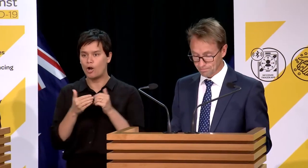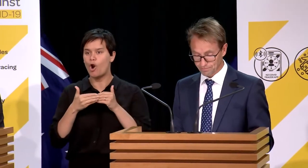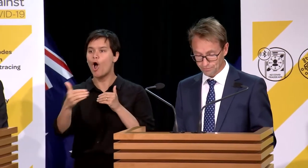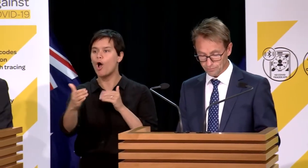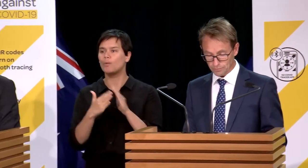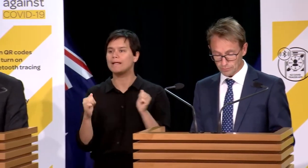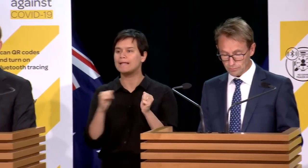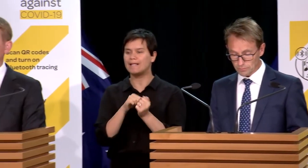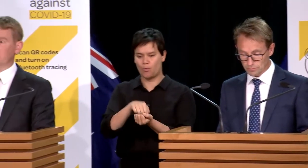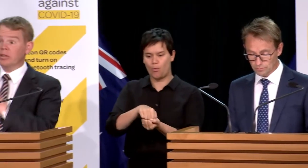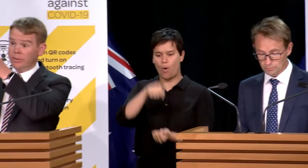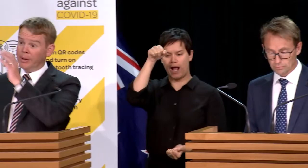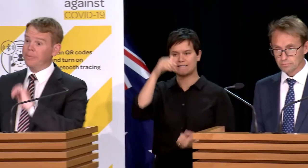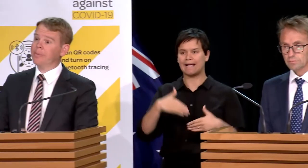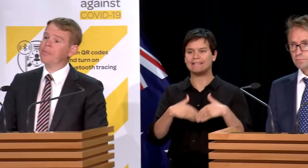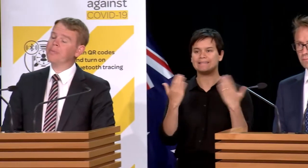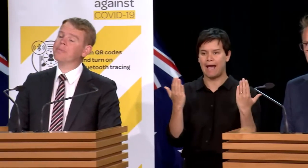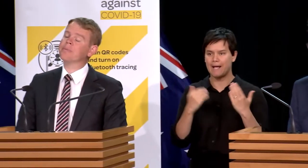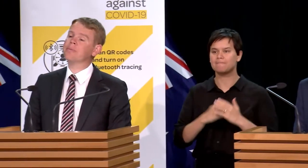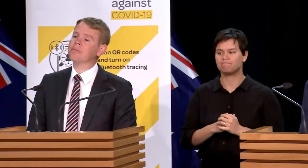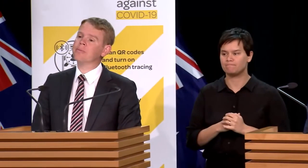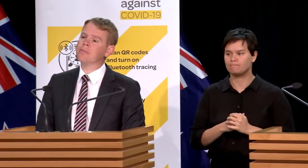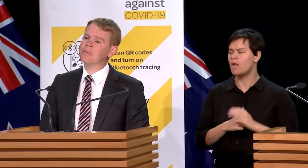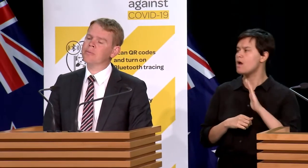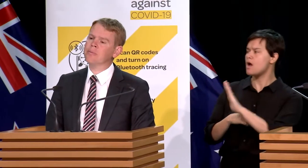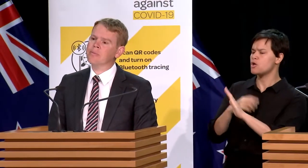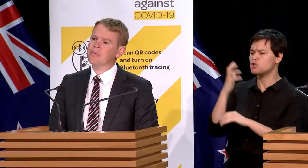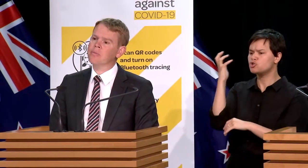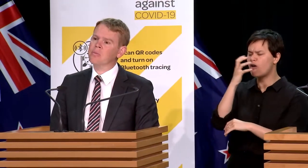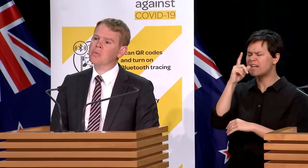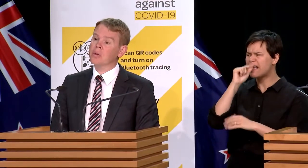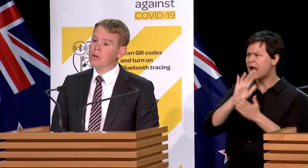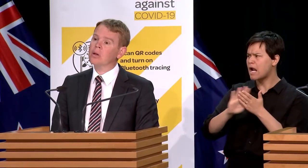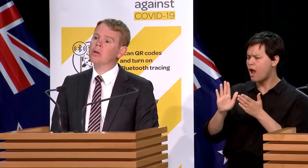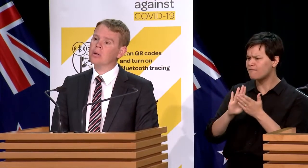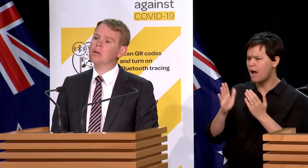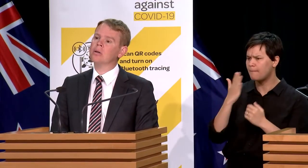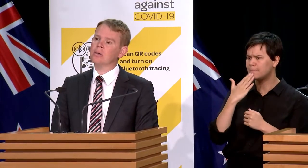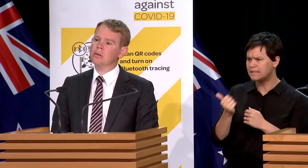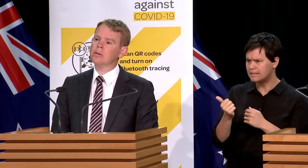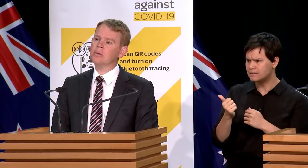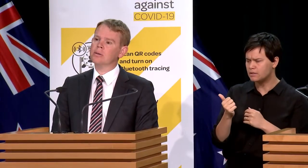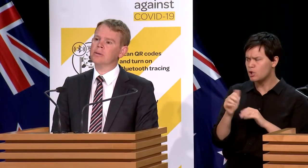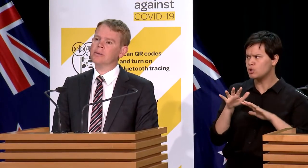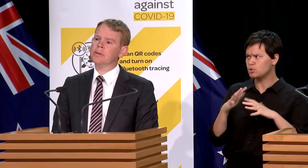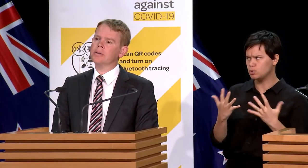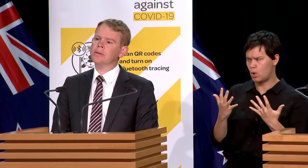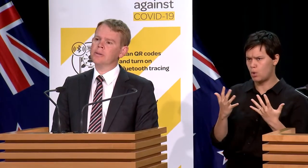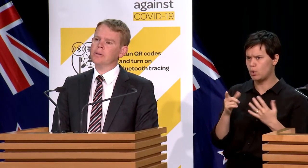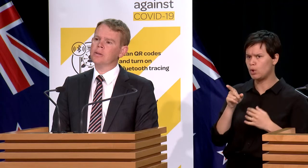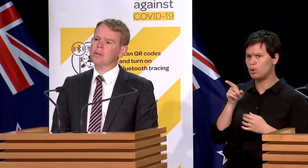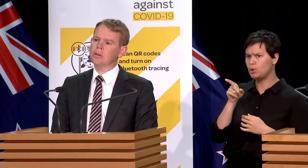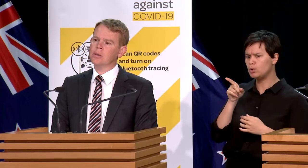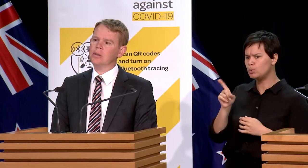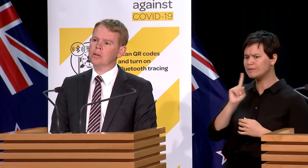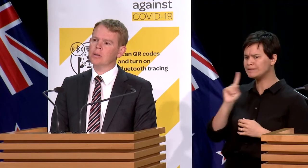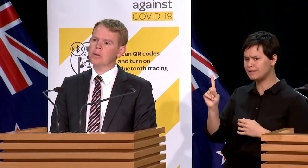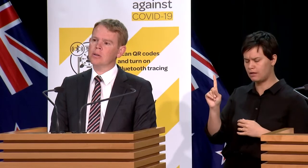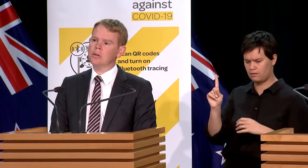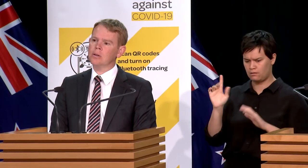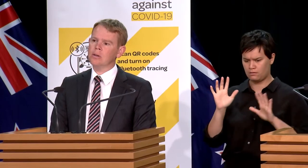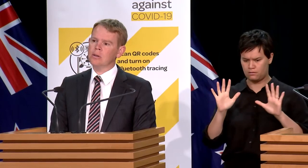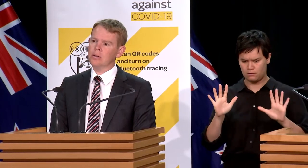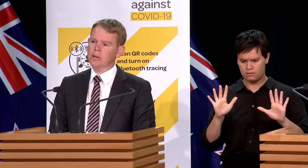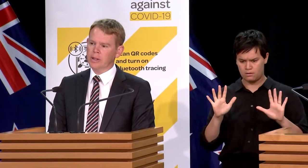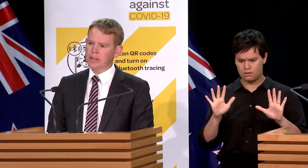Minister. Thank you. Questions? Can I get a clarification just on the what you were saying? So, person C is